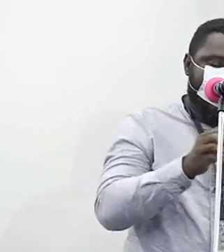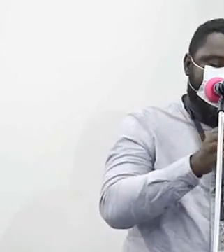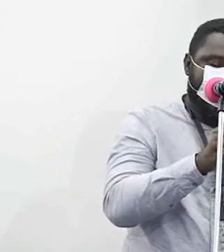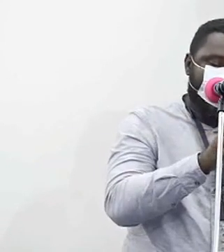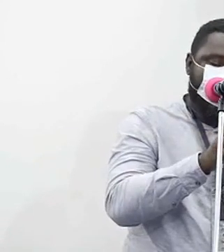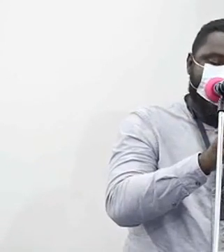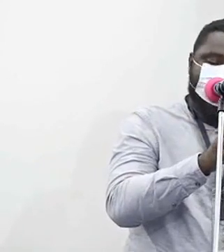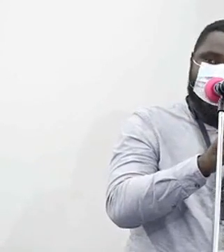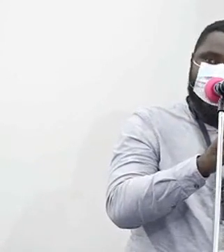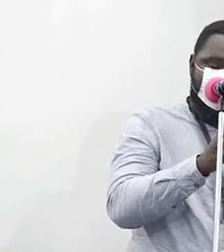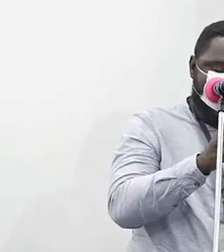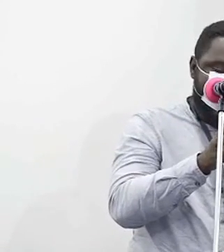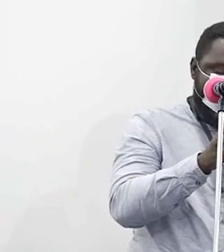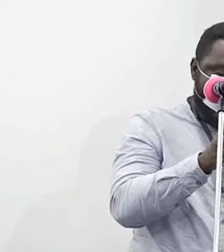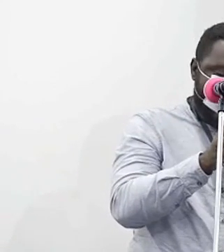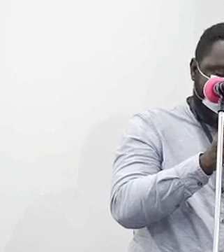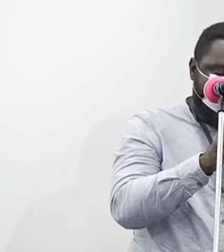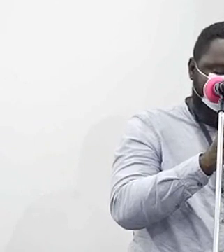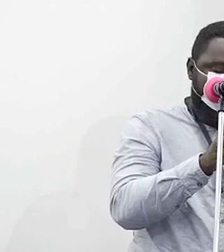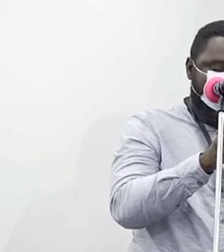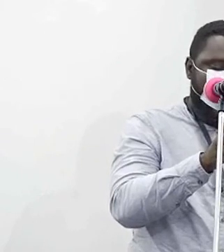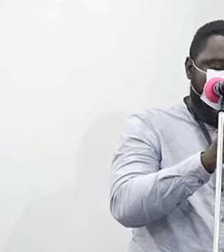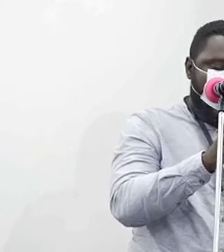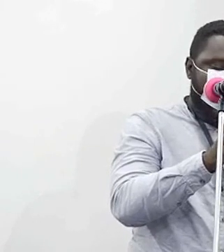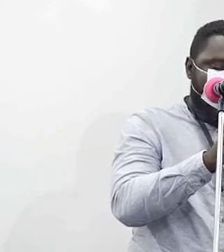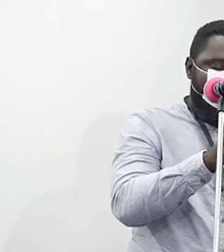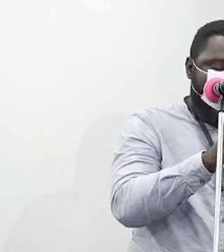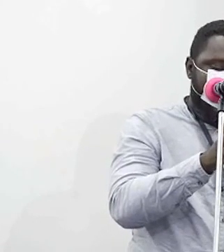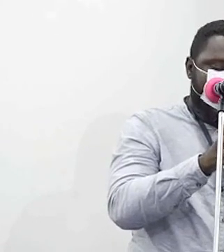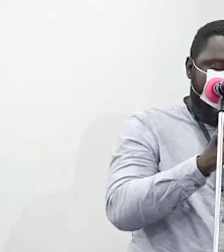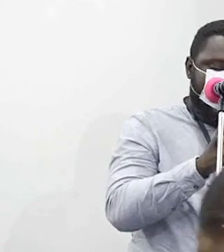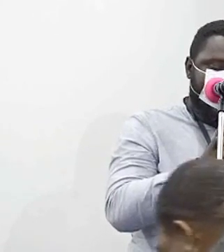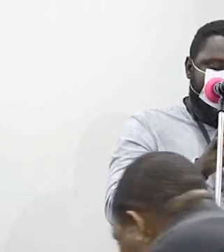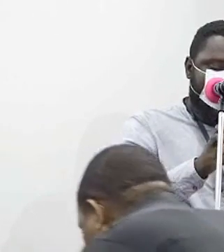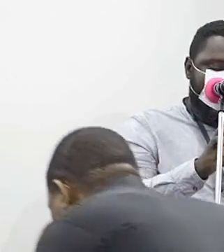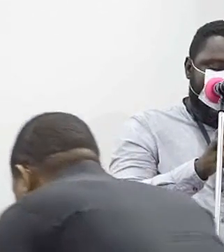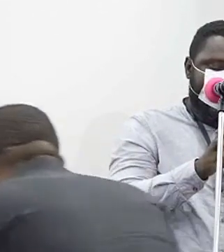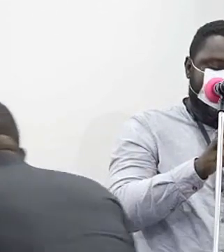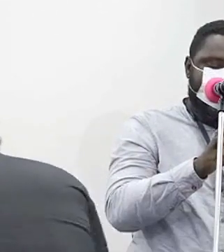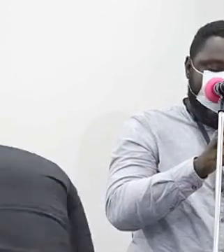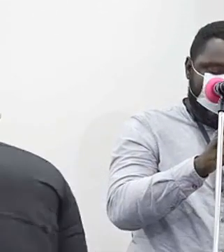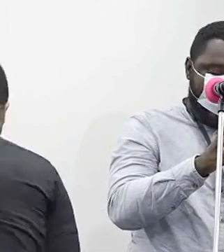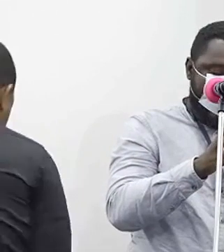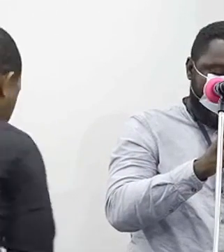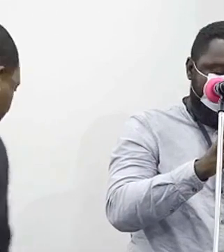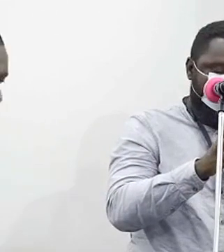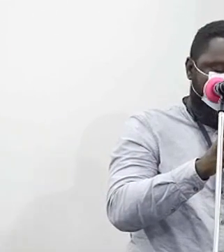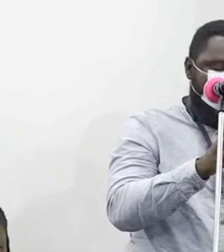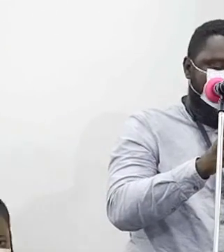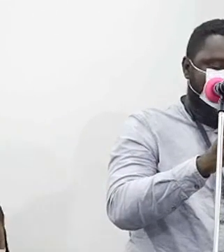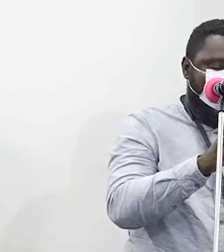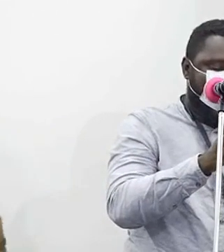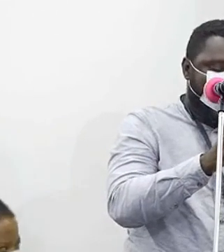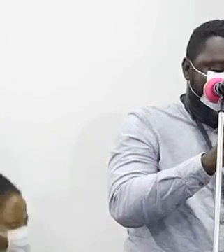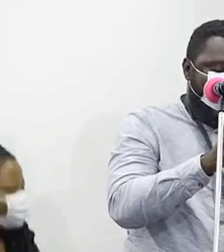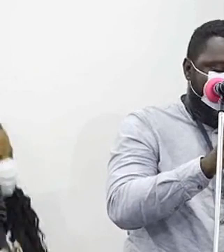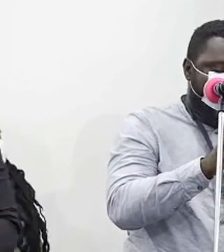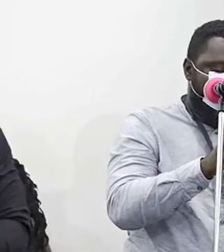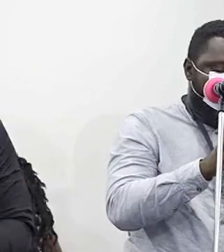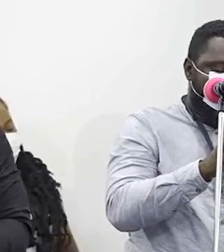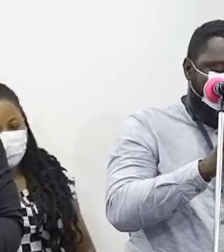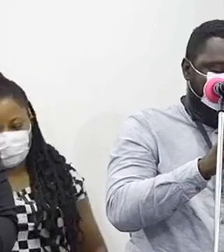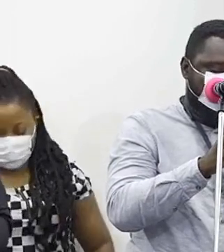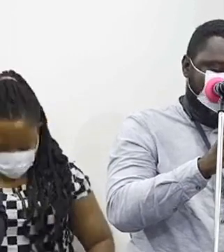same as the prevalence rate of COVID-19? And then what is the incidence of COVID-19 in Ghana? And